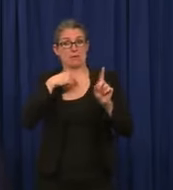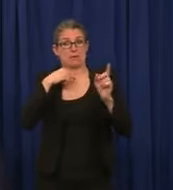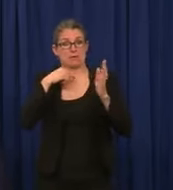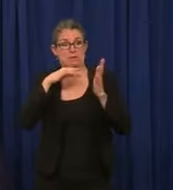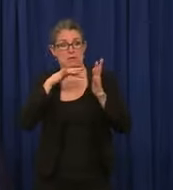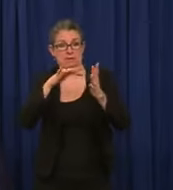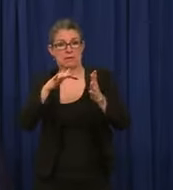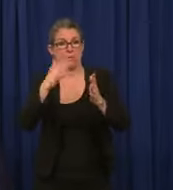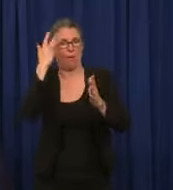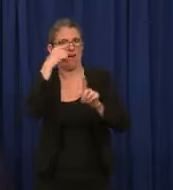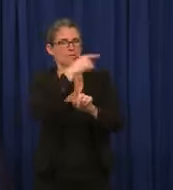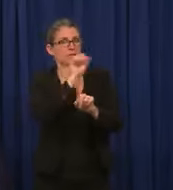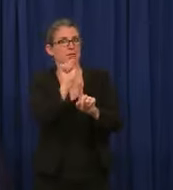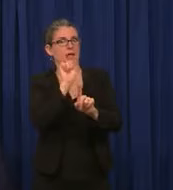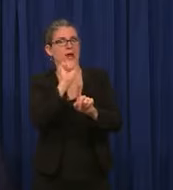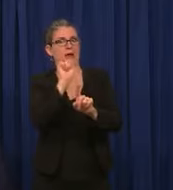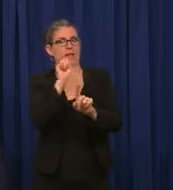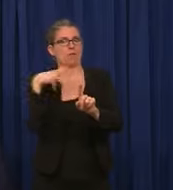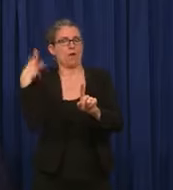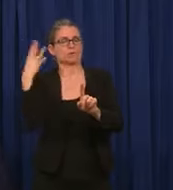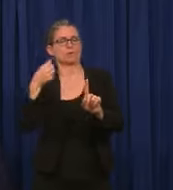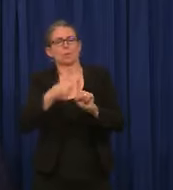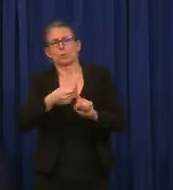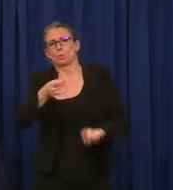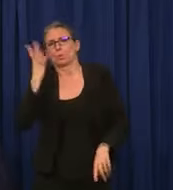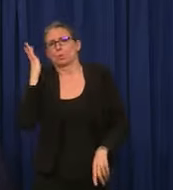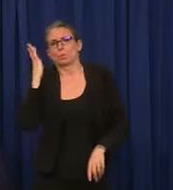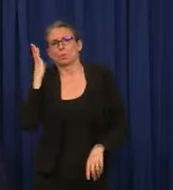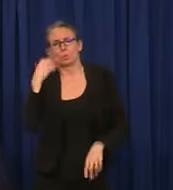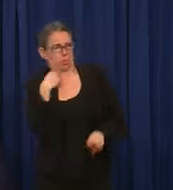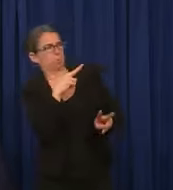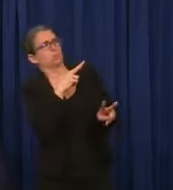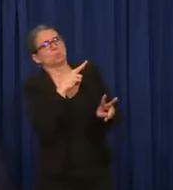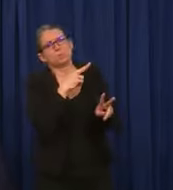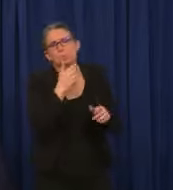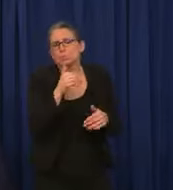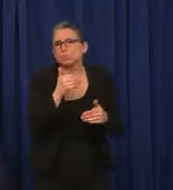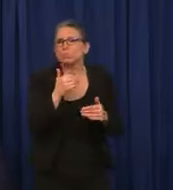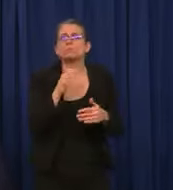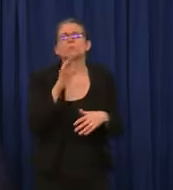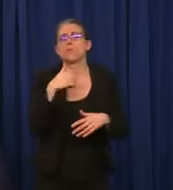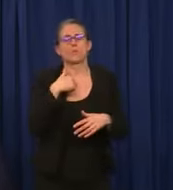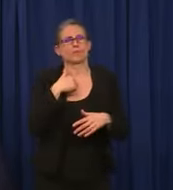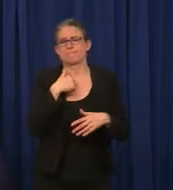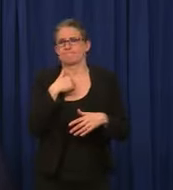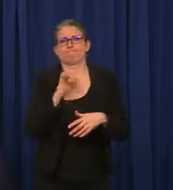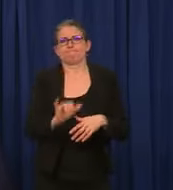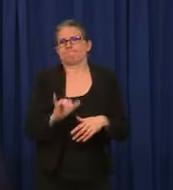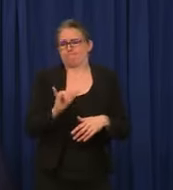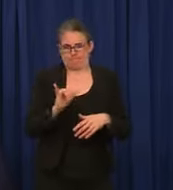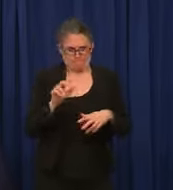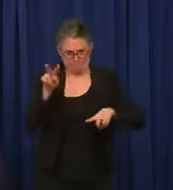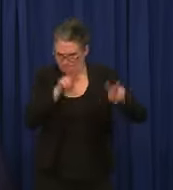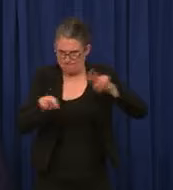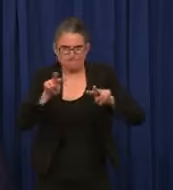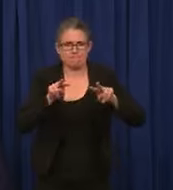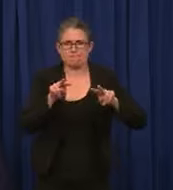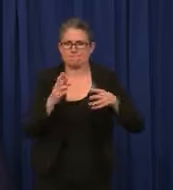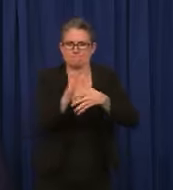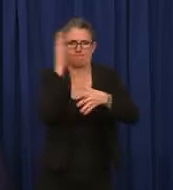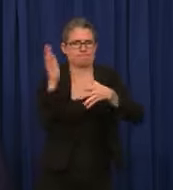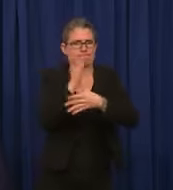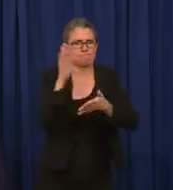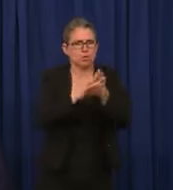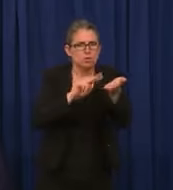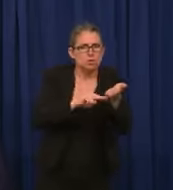very top priority of ours across the state. In addition to congregate settings generally, long-term care